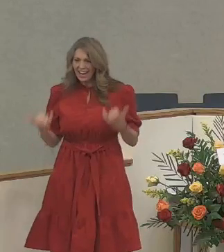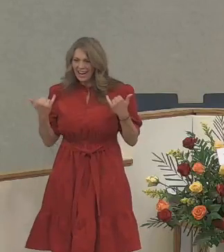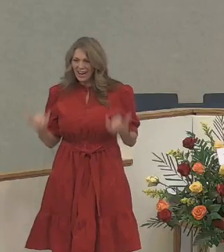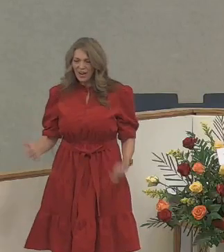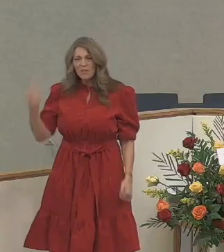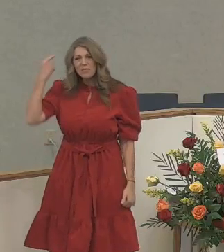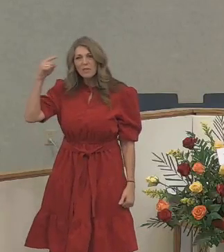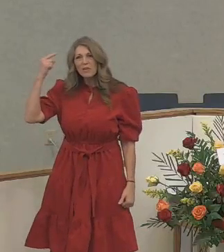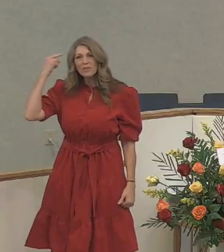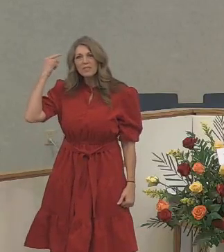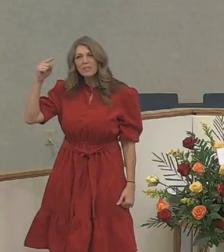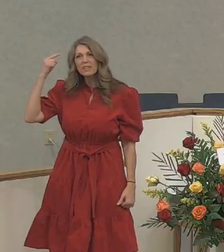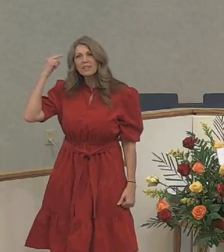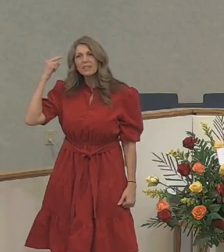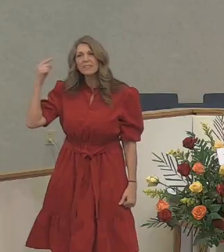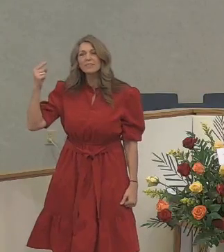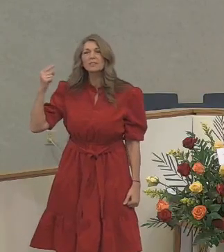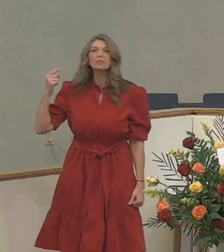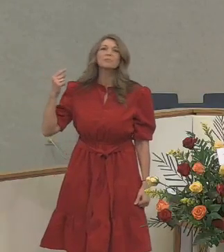for the